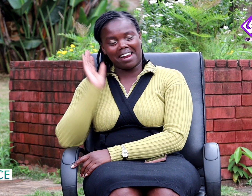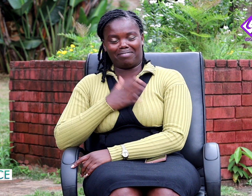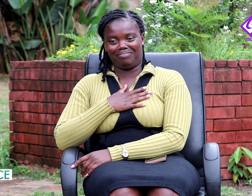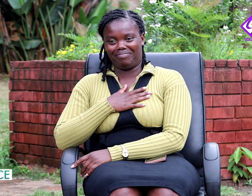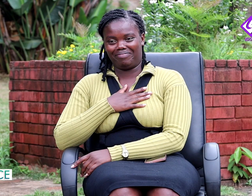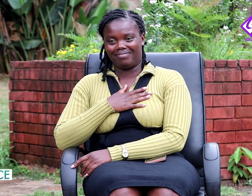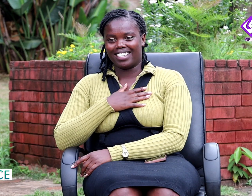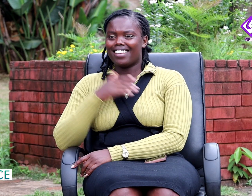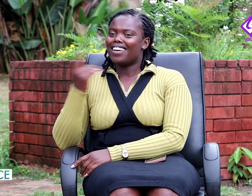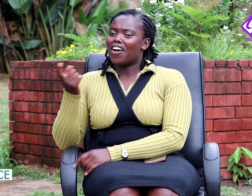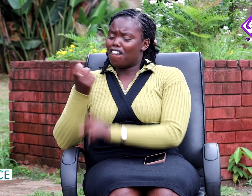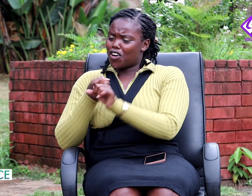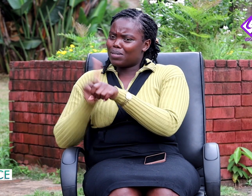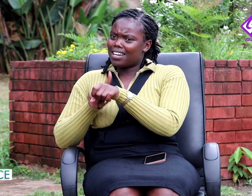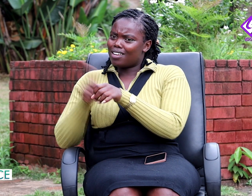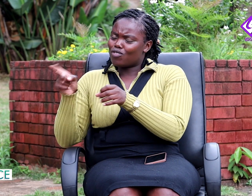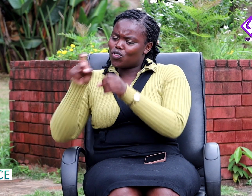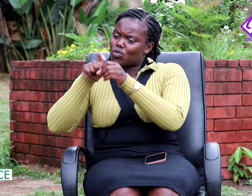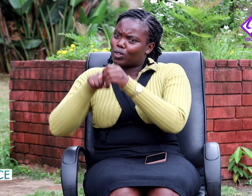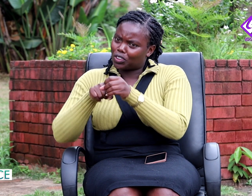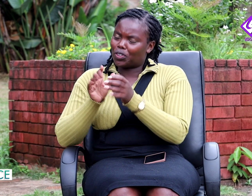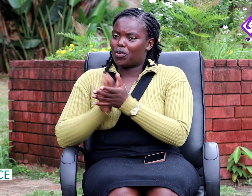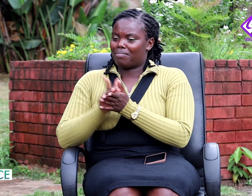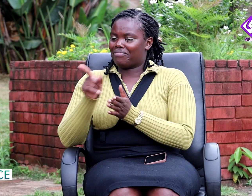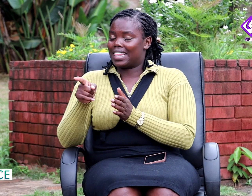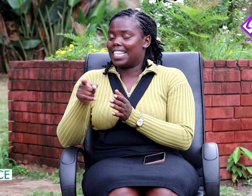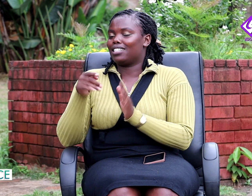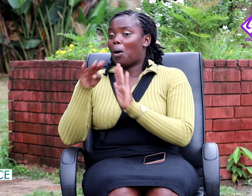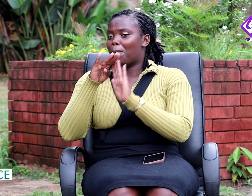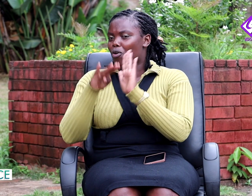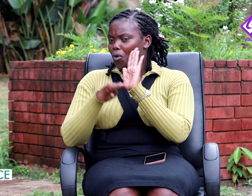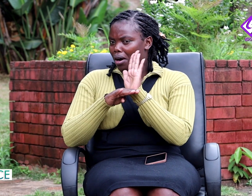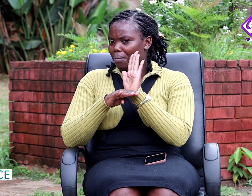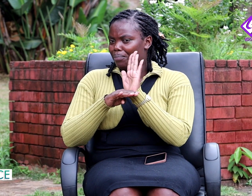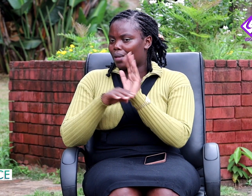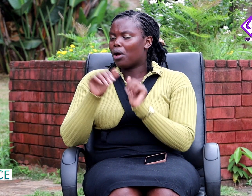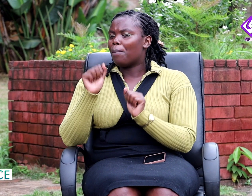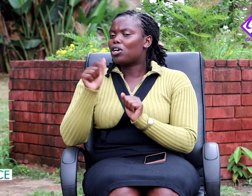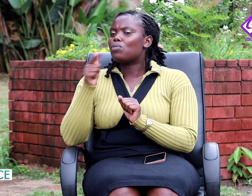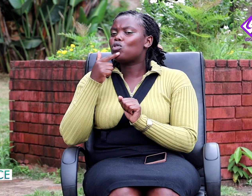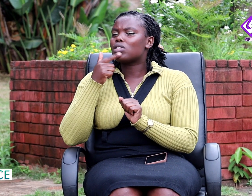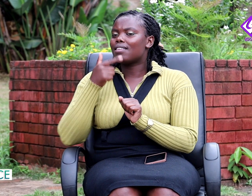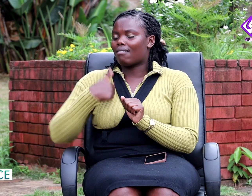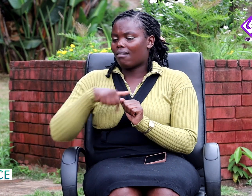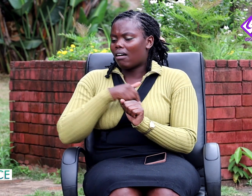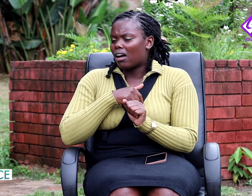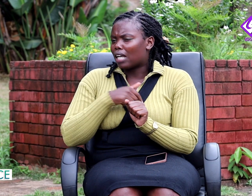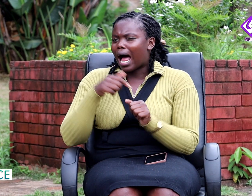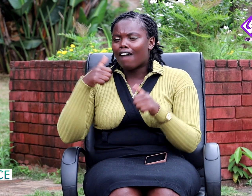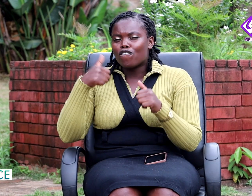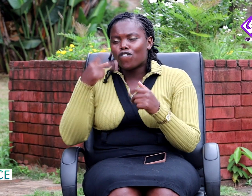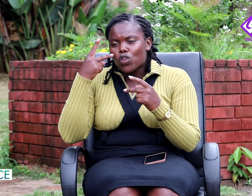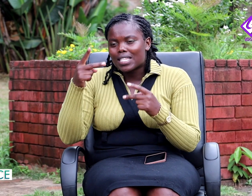sister Deborah, from the time you joined this program, can you tell